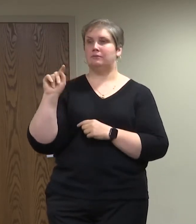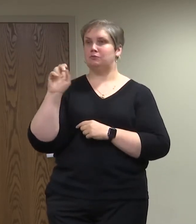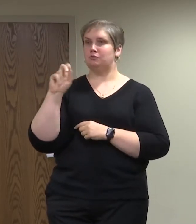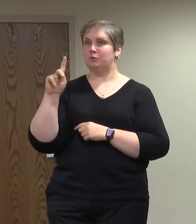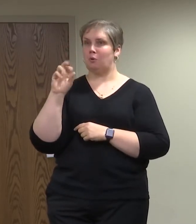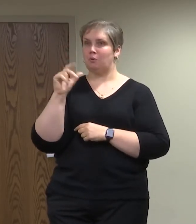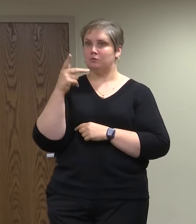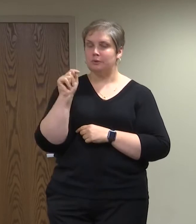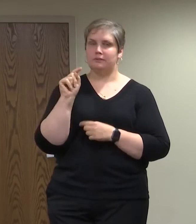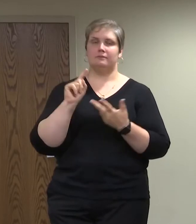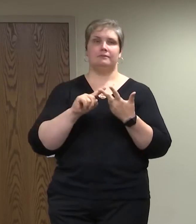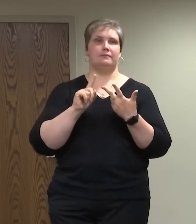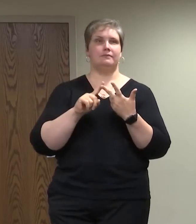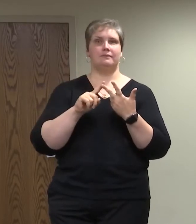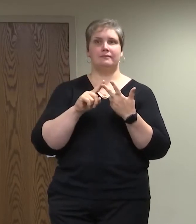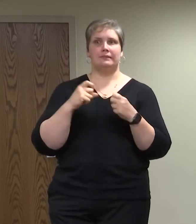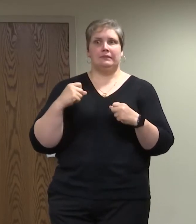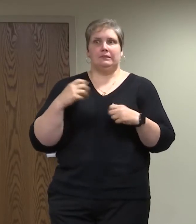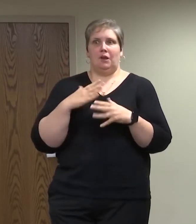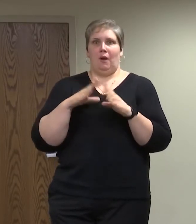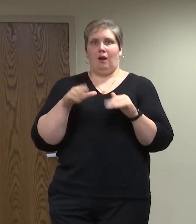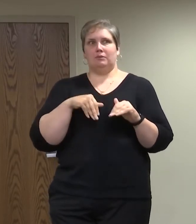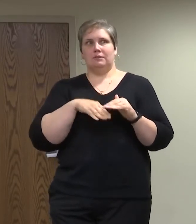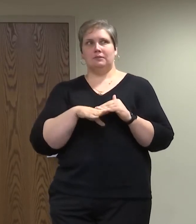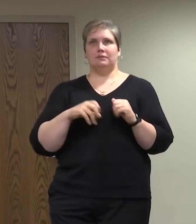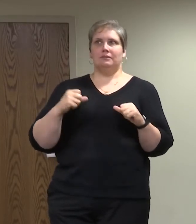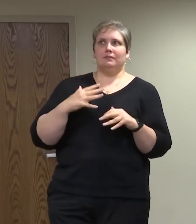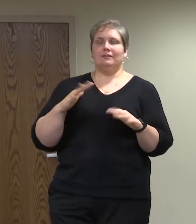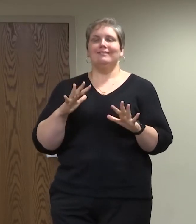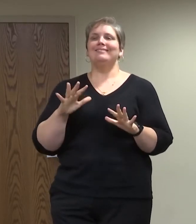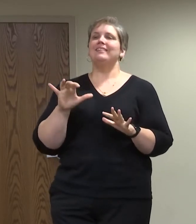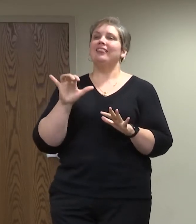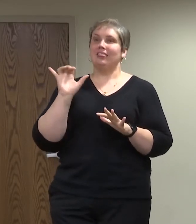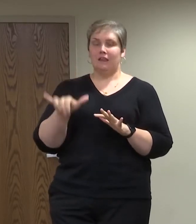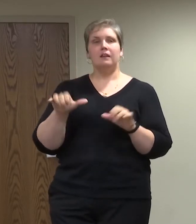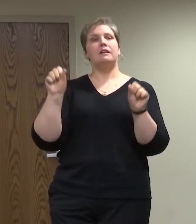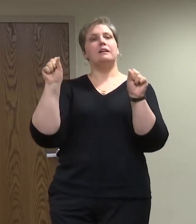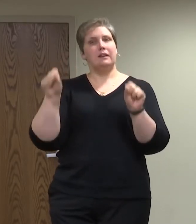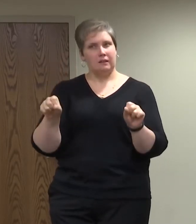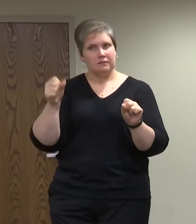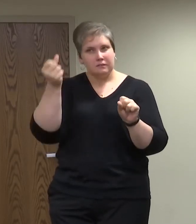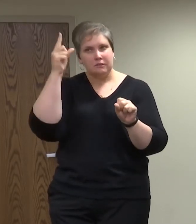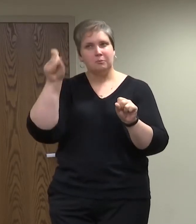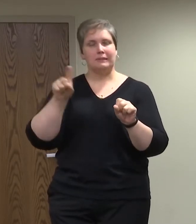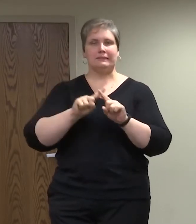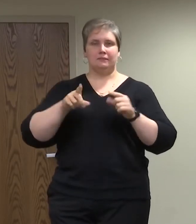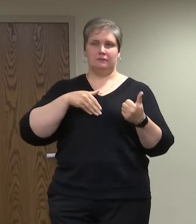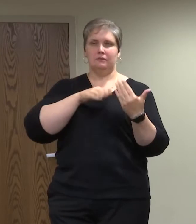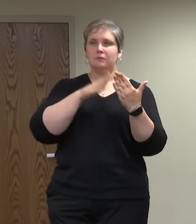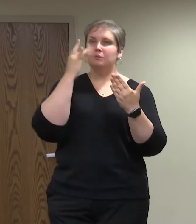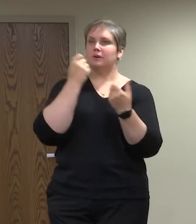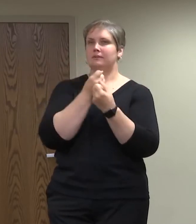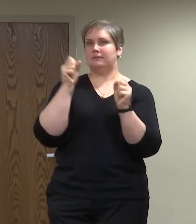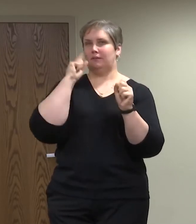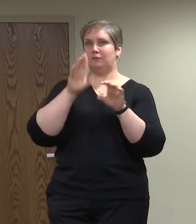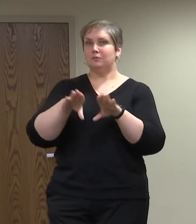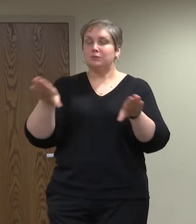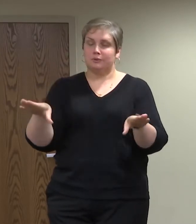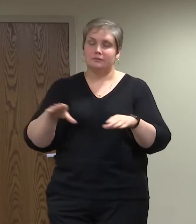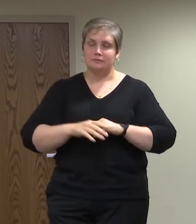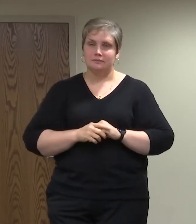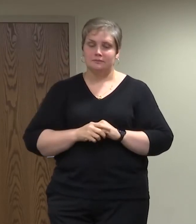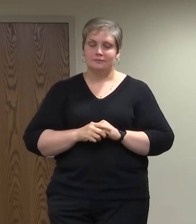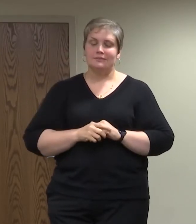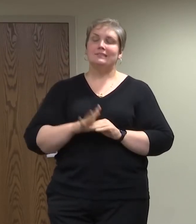can have these kinds of activities, but we're going to have to do them differently if we want to make them safe for our children. And of course, we're going to be approaching